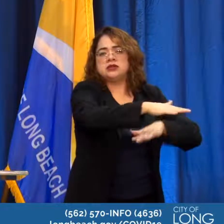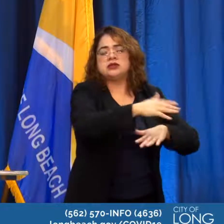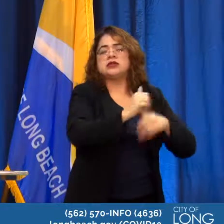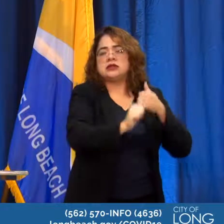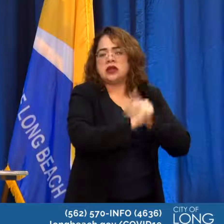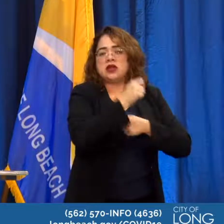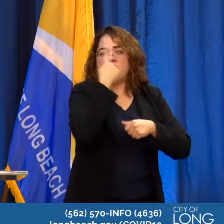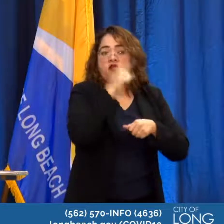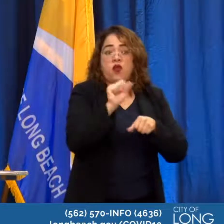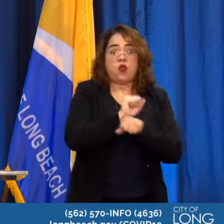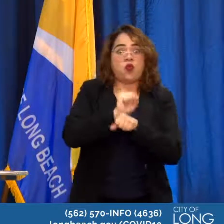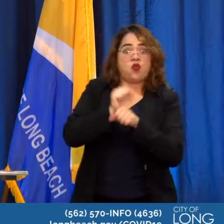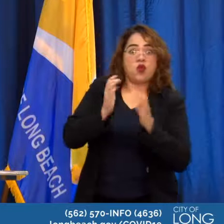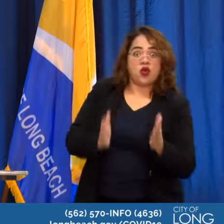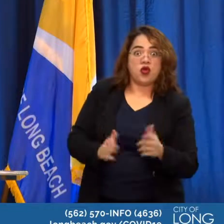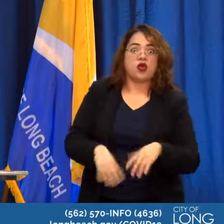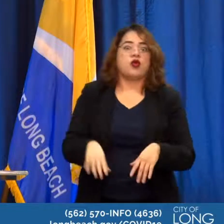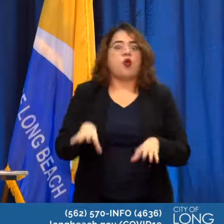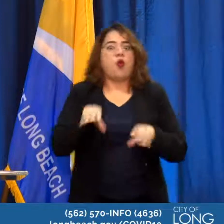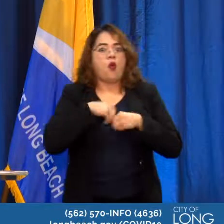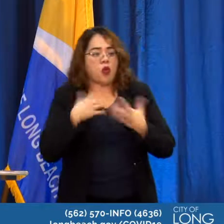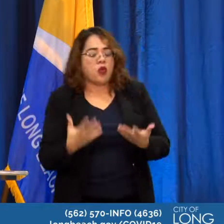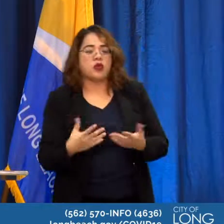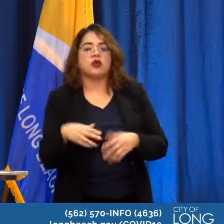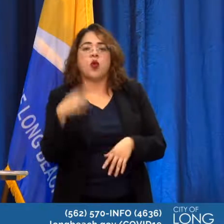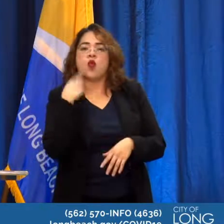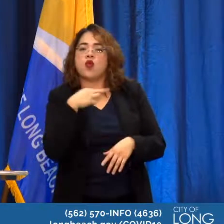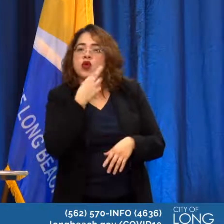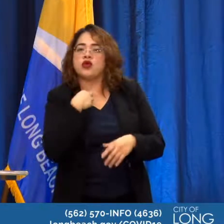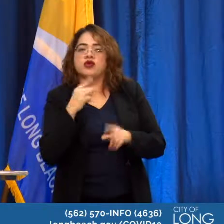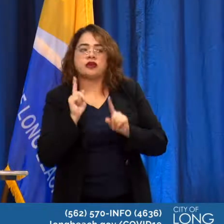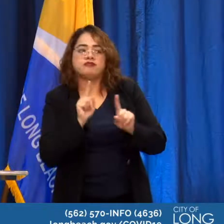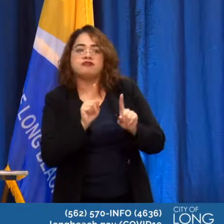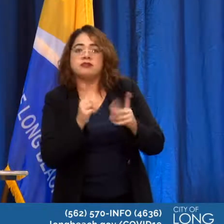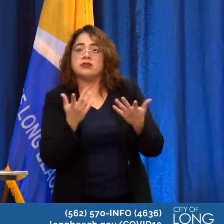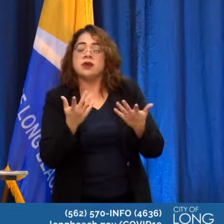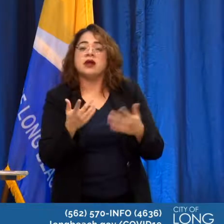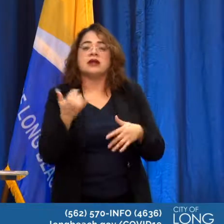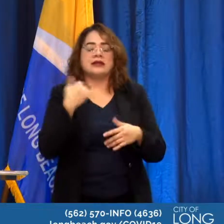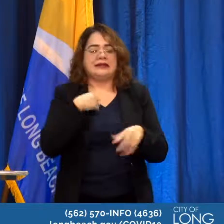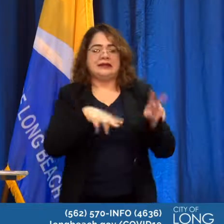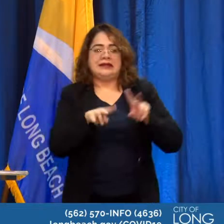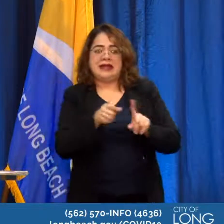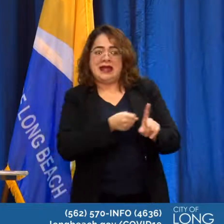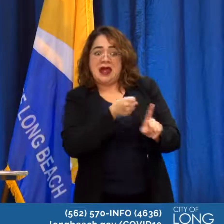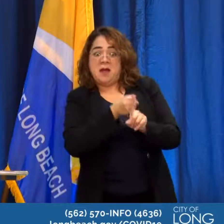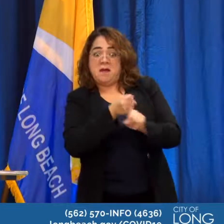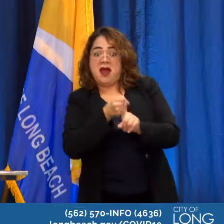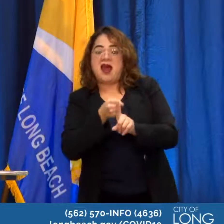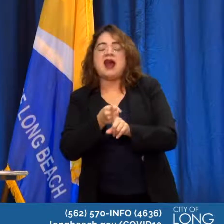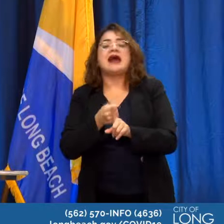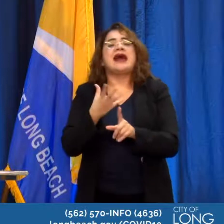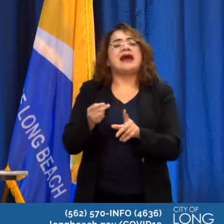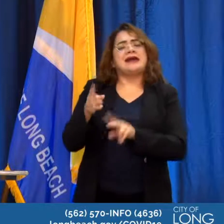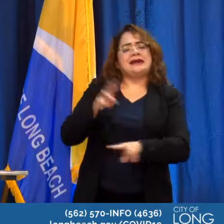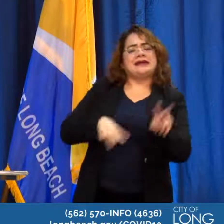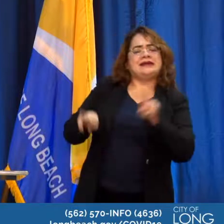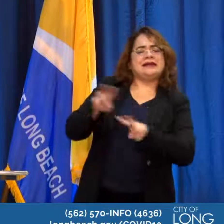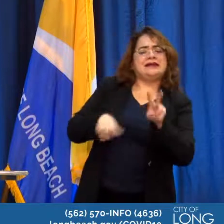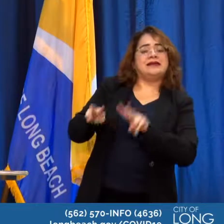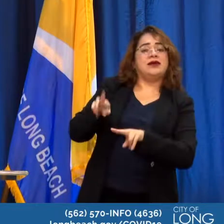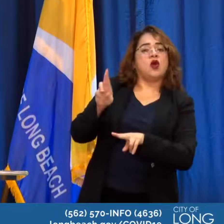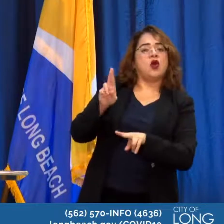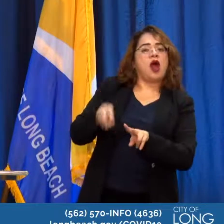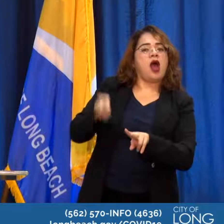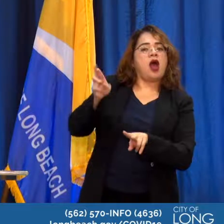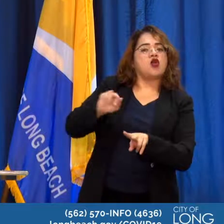But we're looking at the increased cases and hospitalizations in our city, and then we looked at the highest risk activities for COVID.